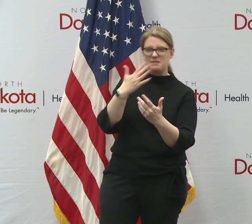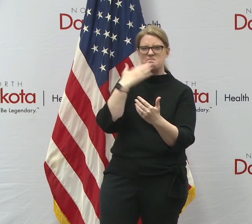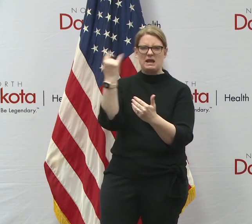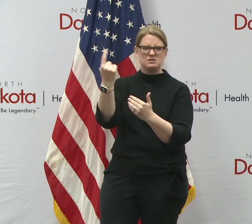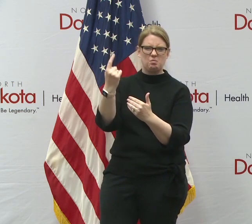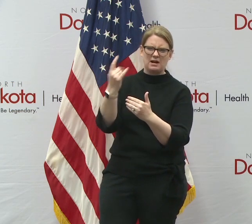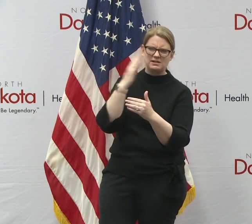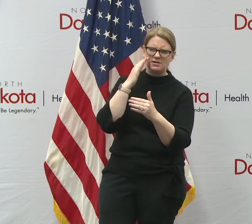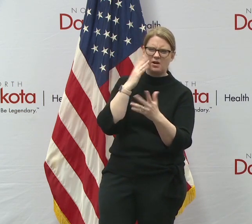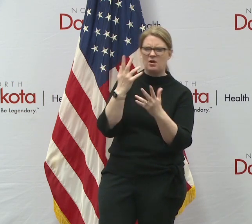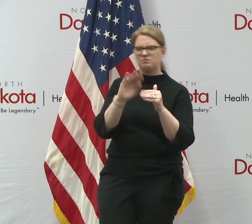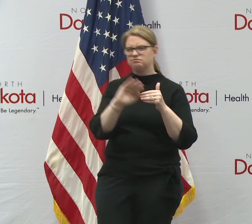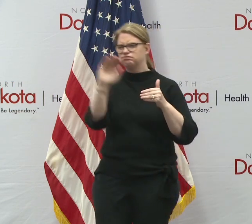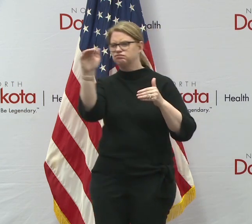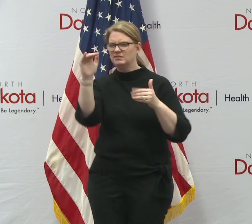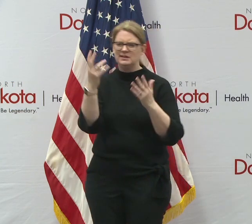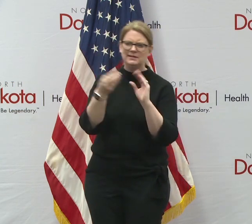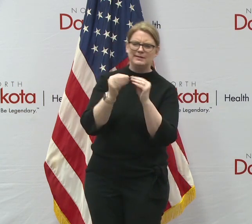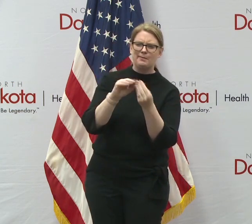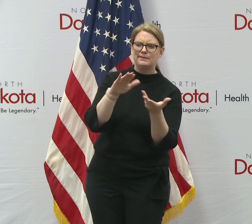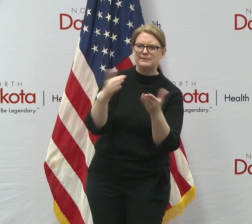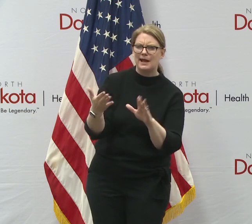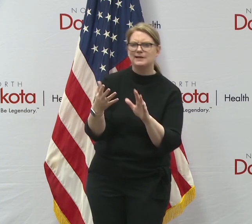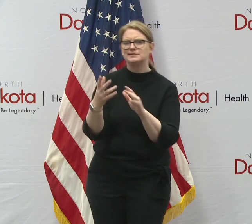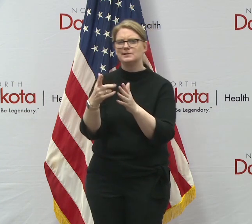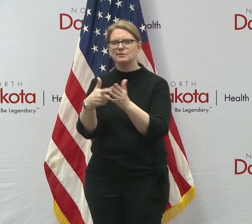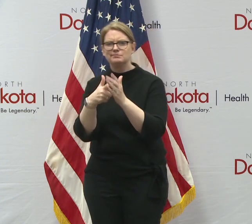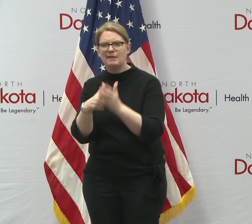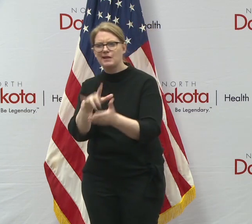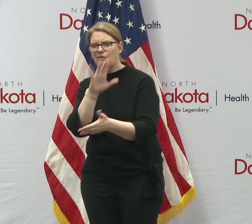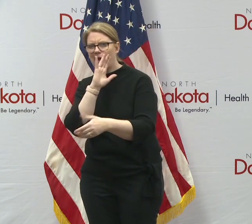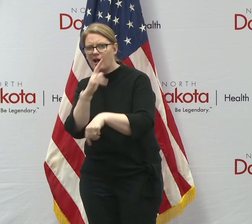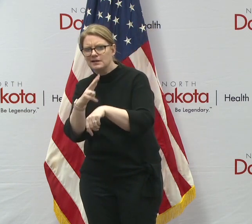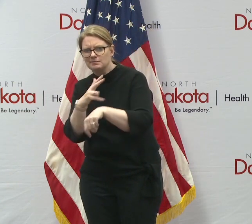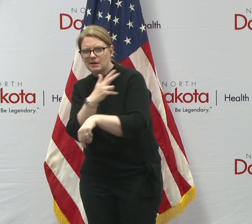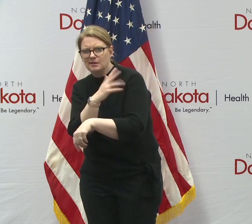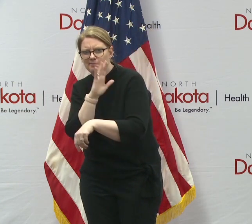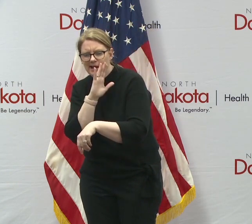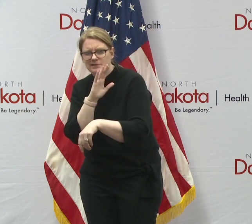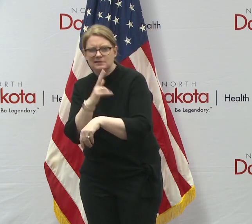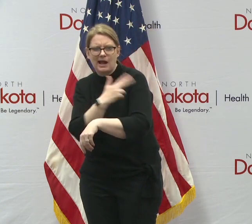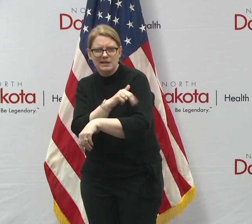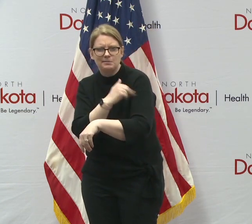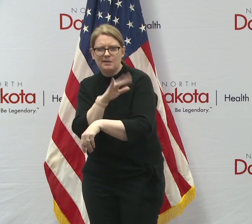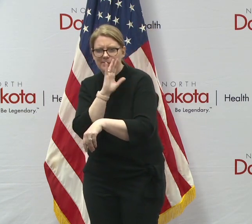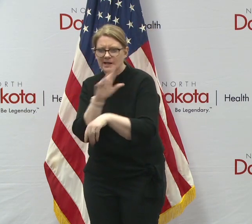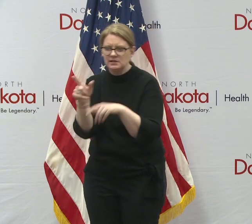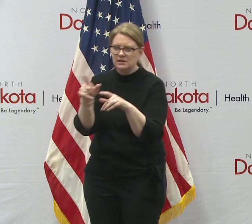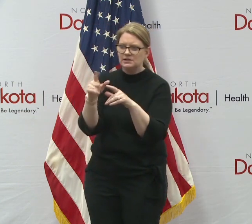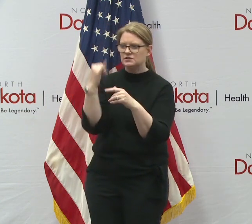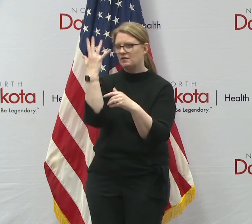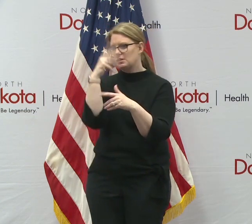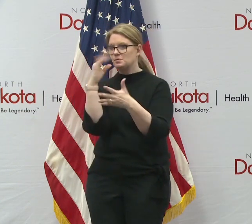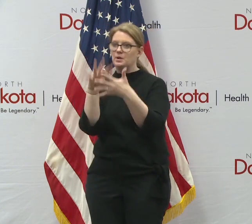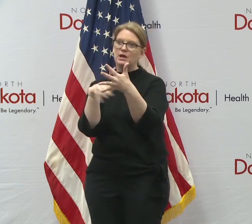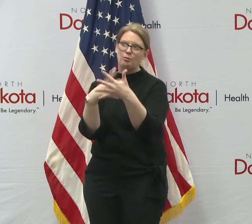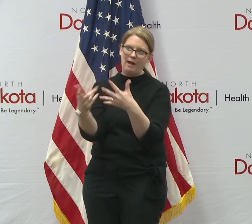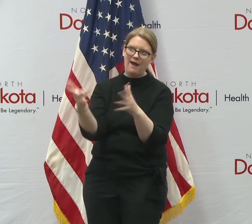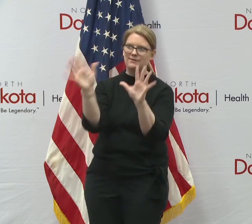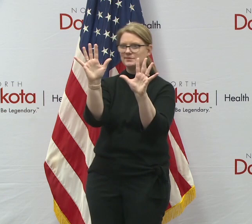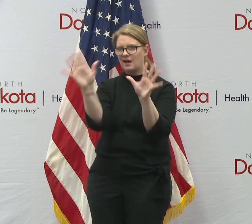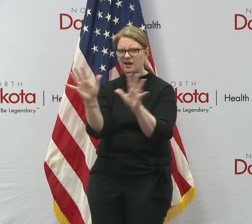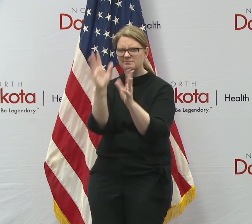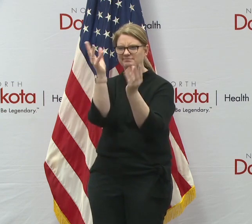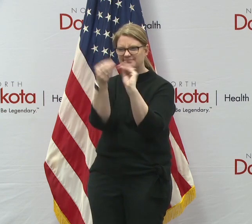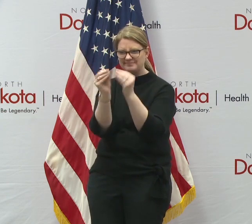terms of number of cases, number of deaths, and demand for hospital beds, and underlying those pretty graphs and all of that